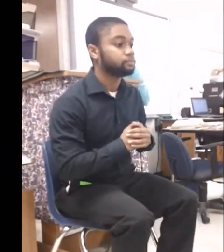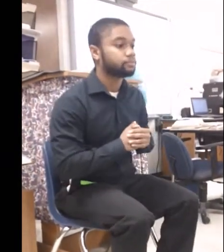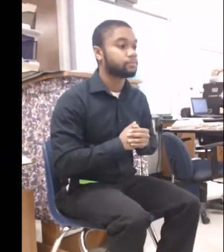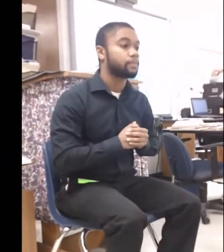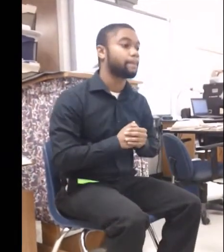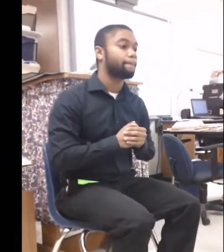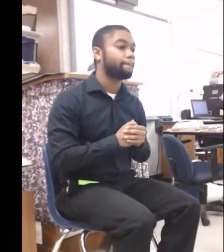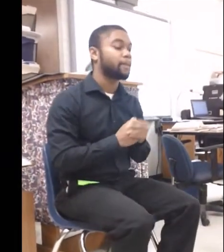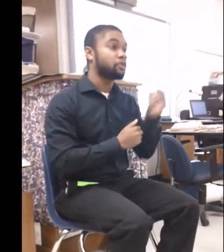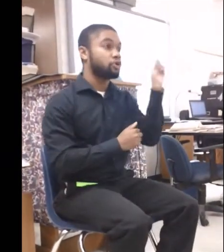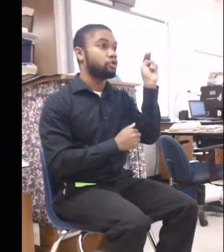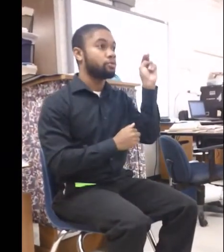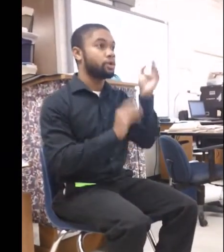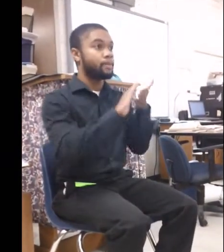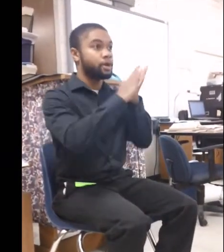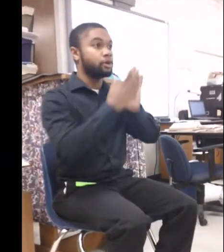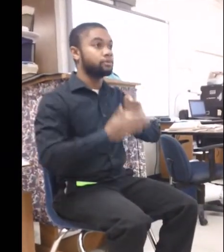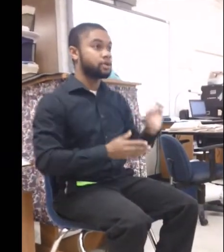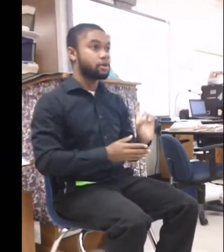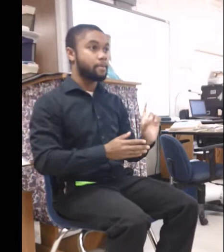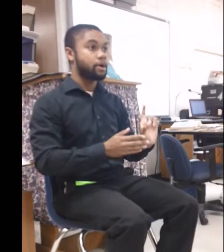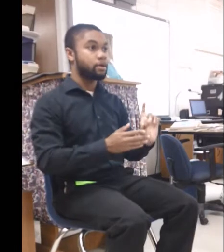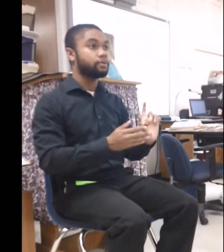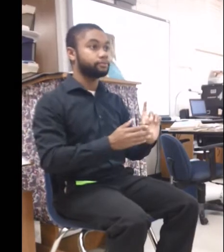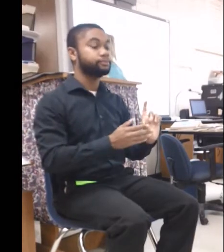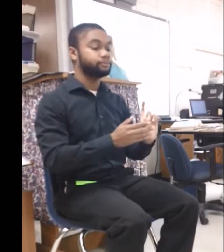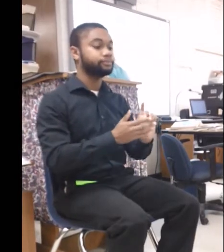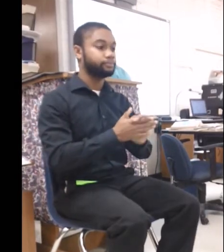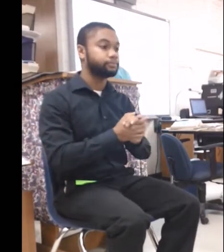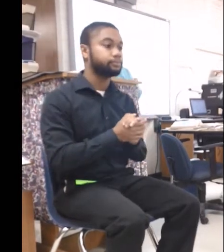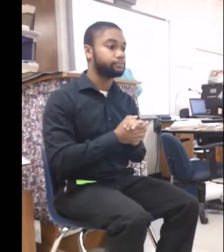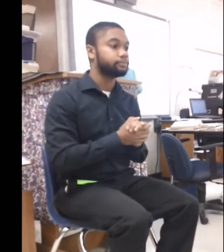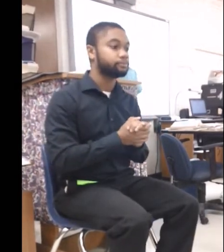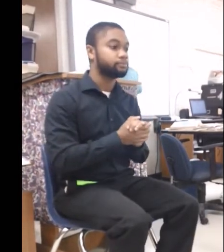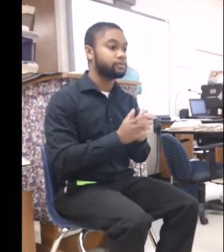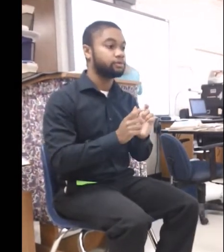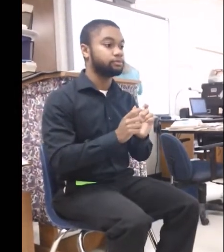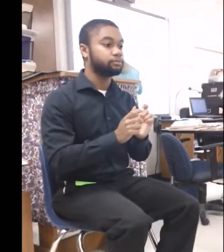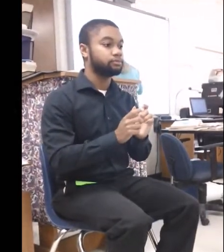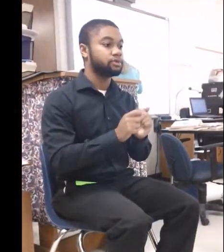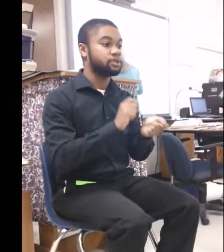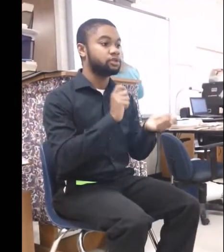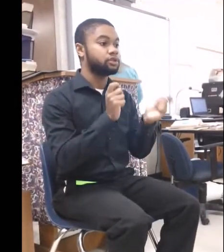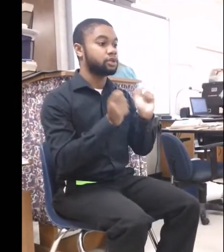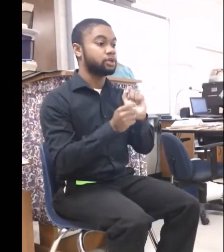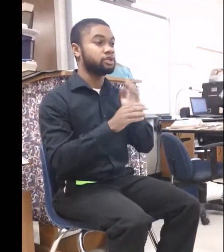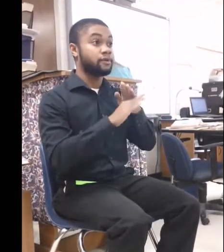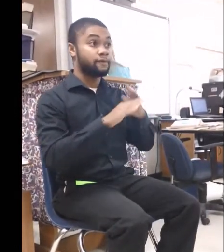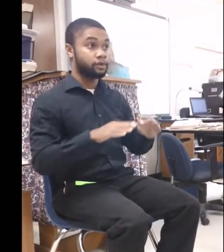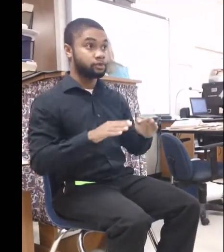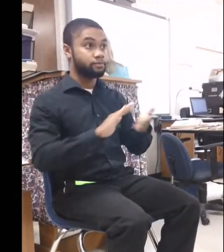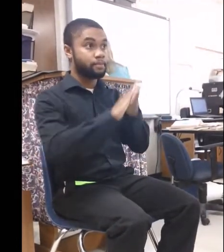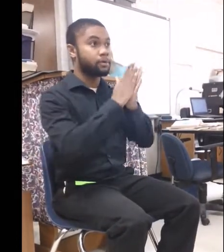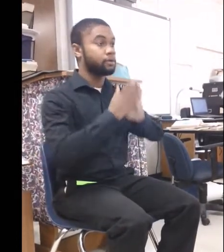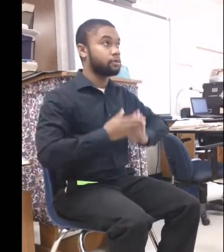And what's in the numerator goes to the denominator. Change the division to multiplication.